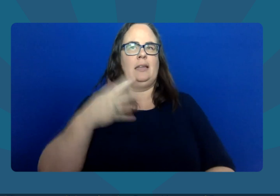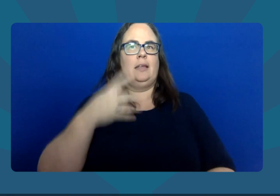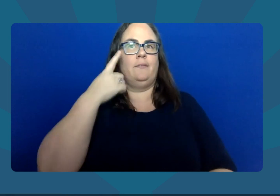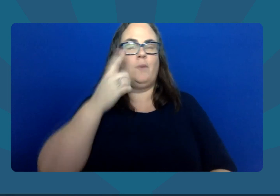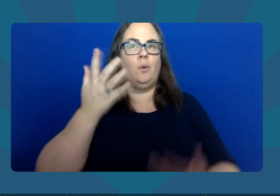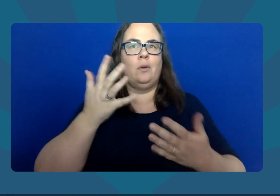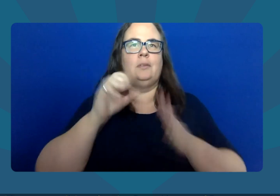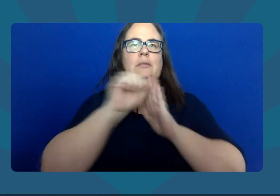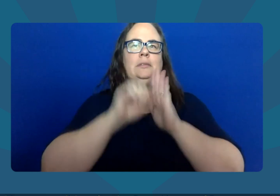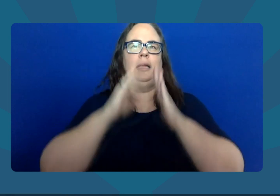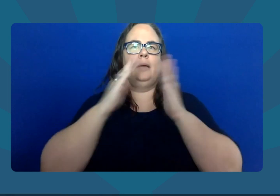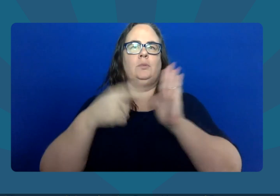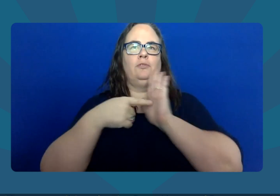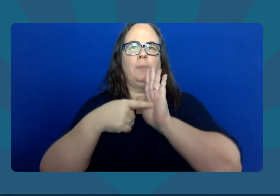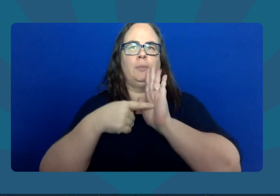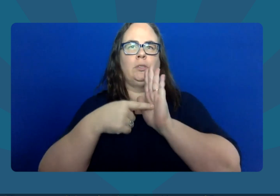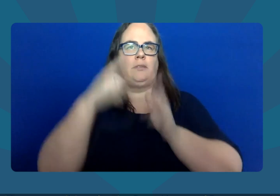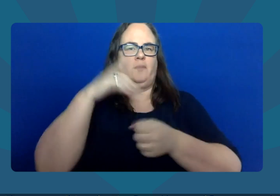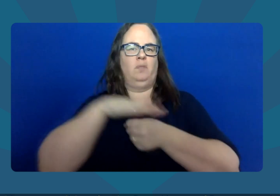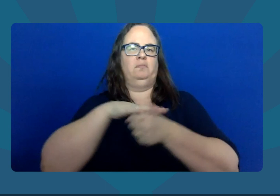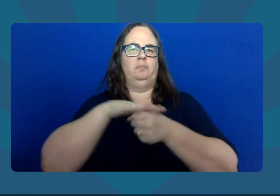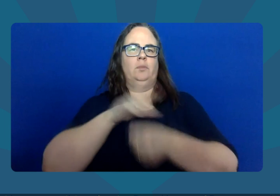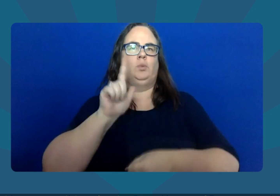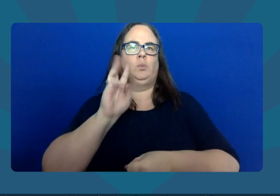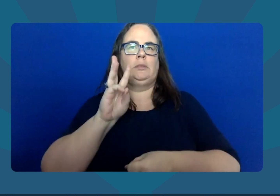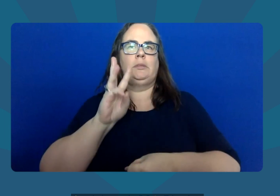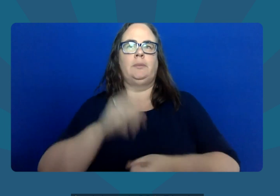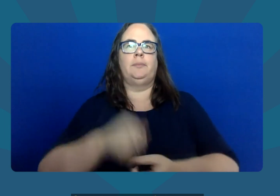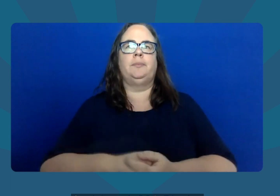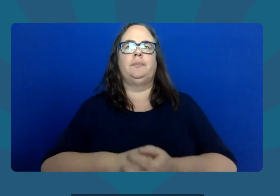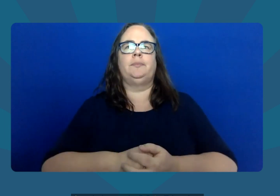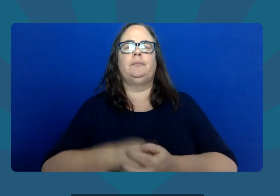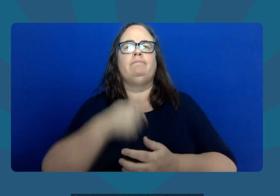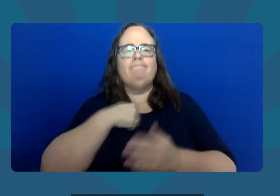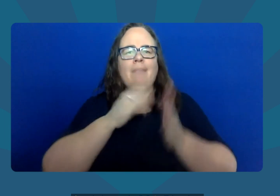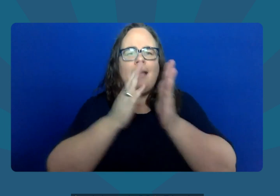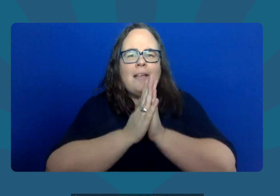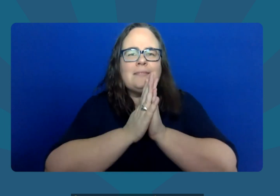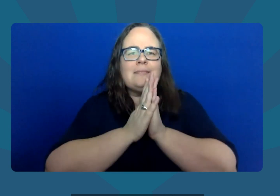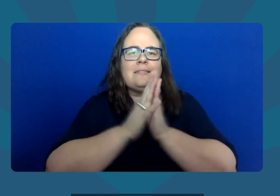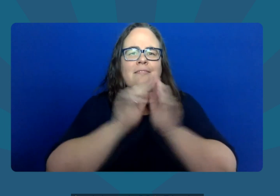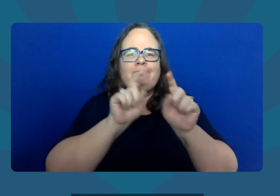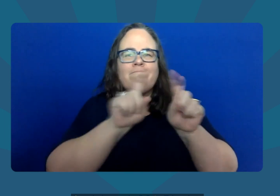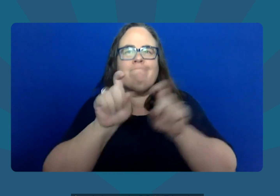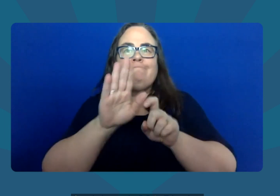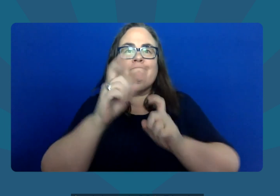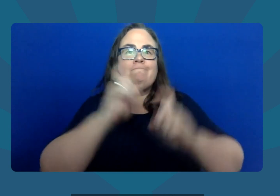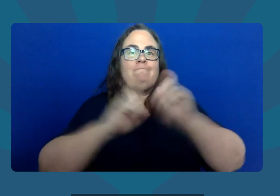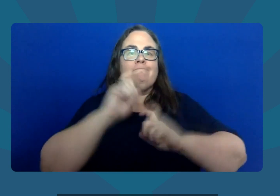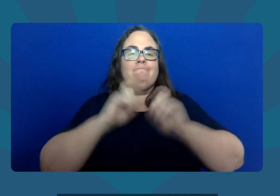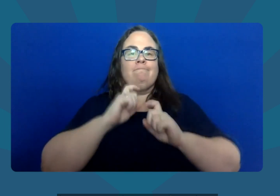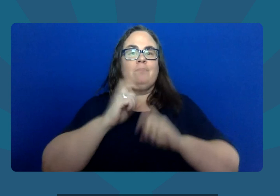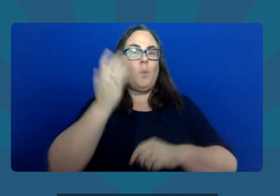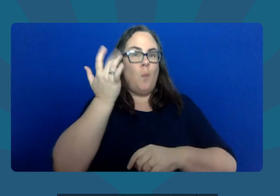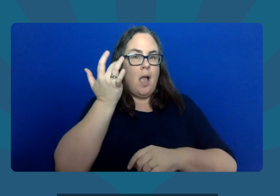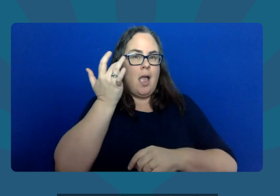and I am a candidate for the State House of Representatives for Arizona's 26th district.